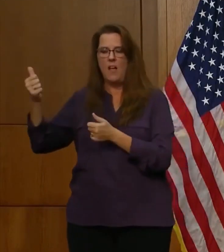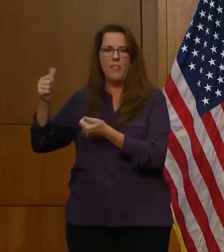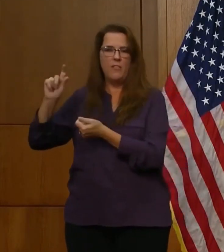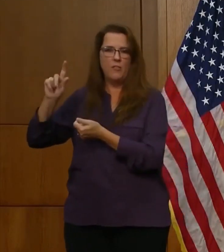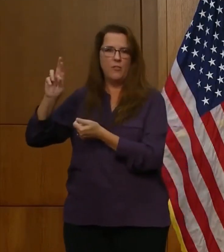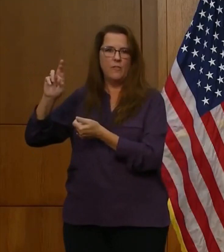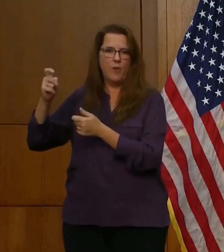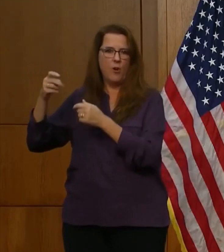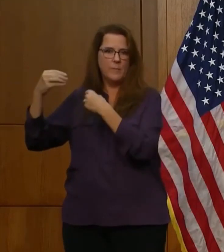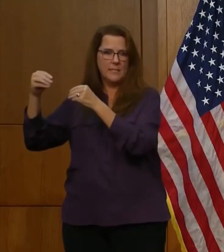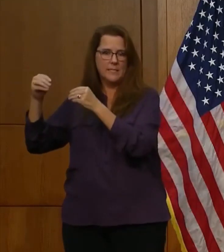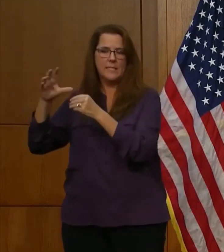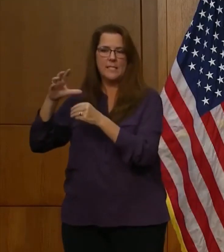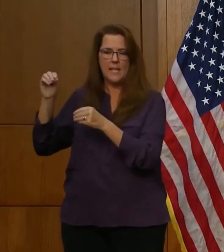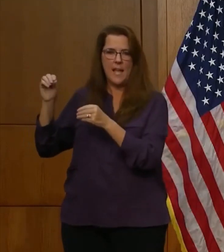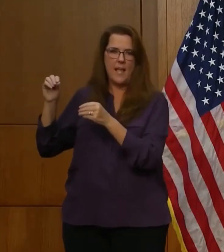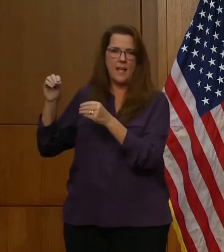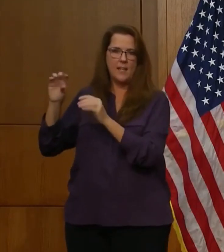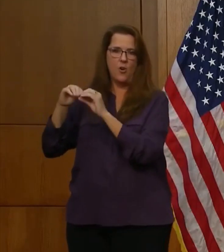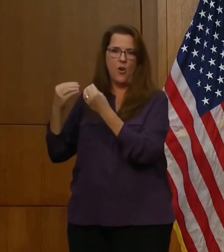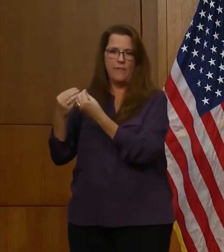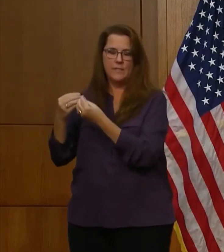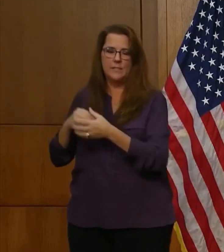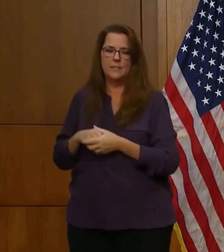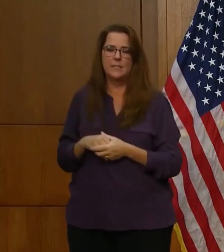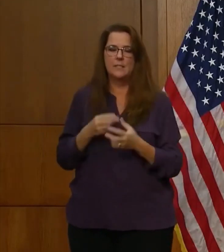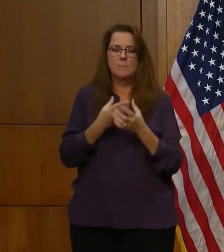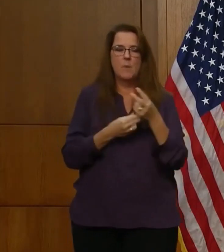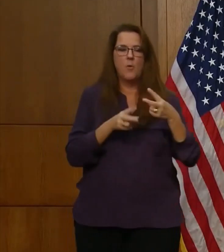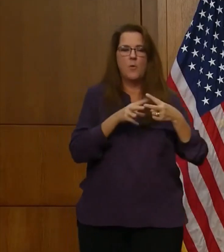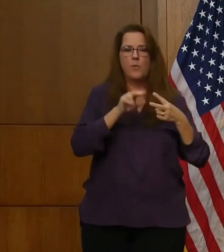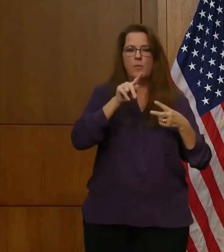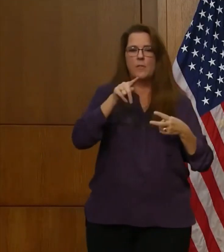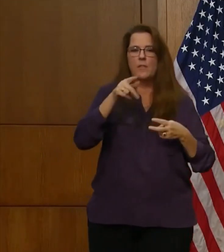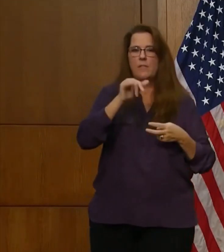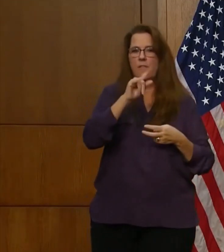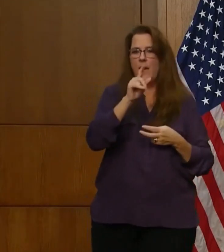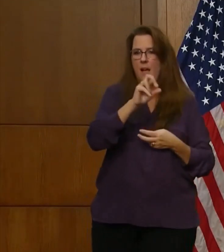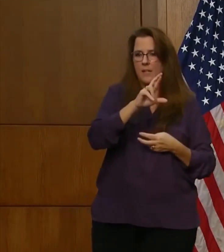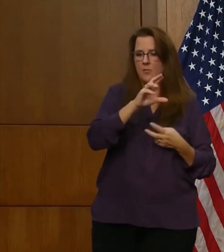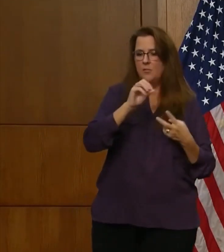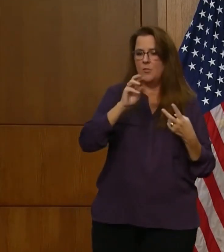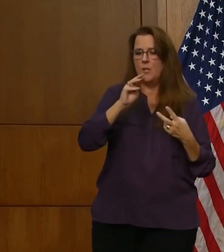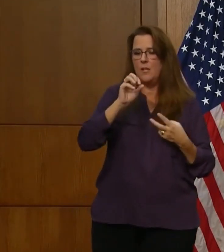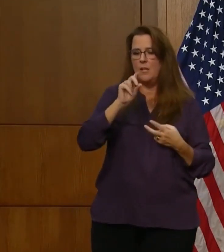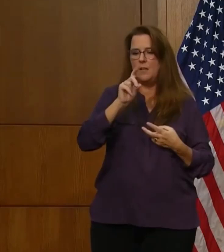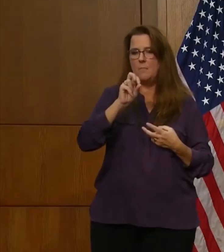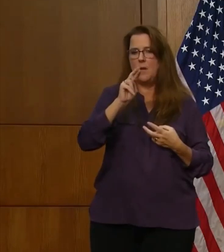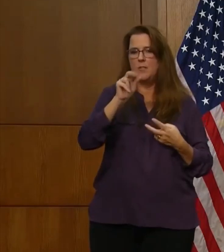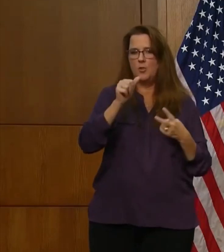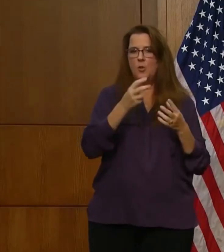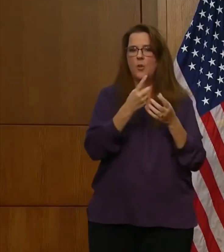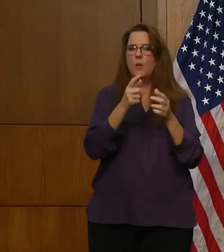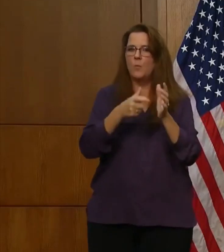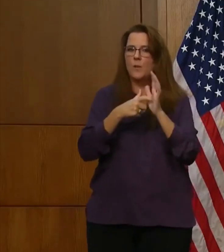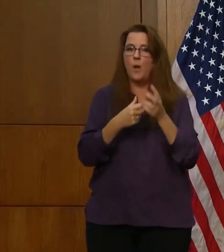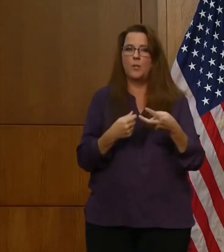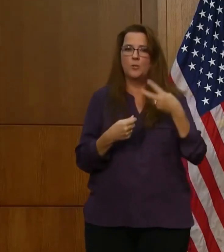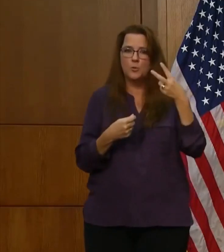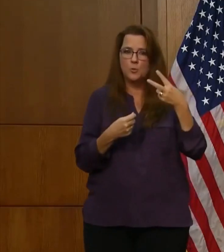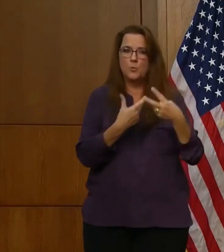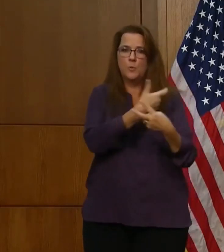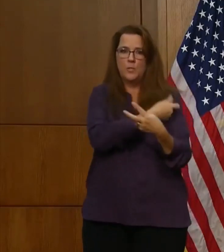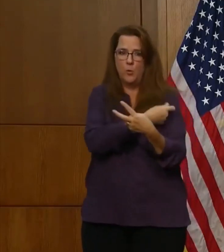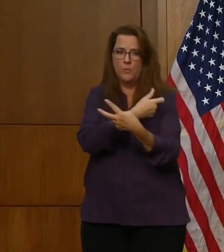distribution. Both Pfizer and Moderna vaccines require 2 doses, spaced about 3